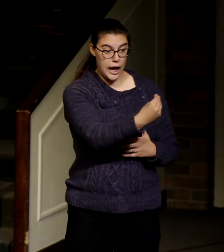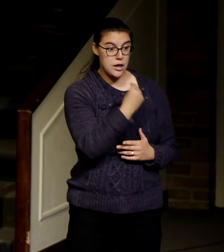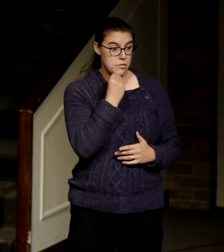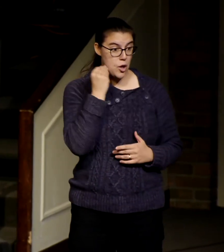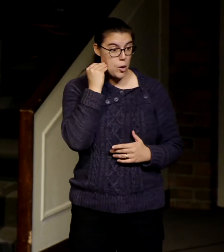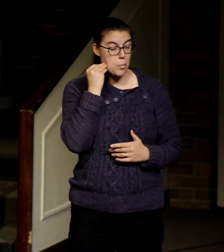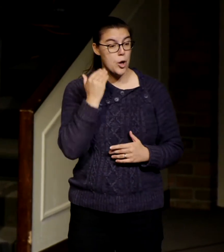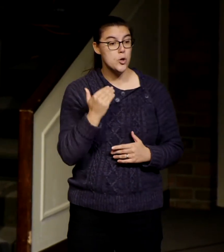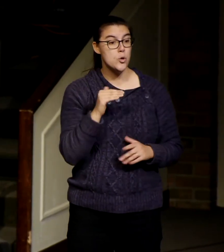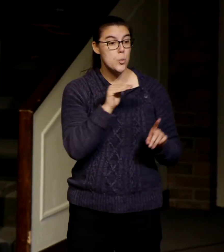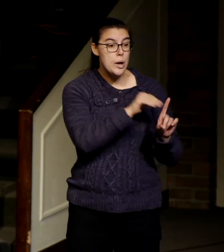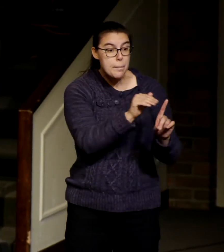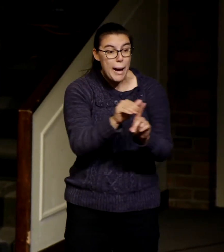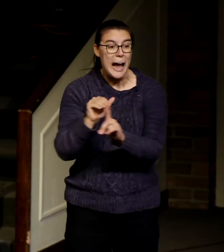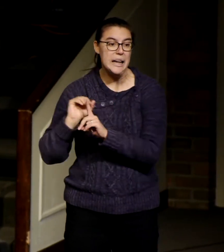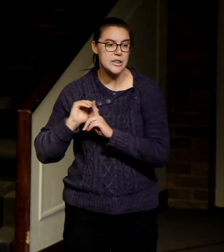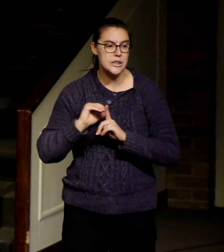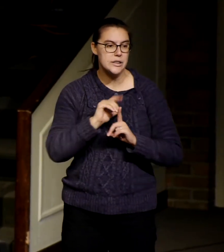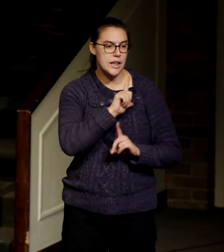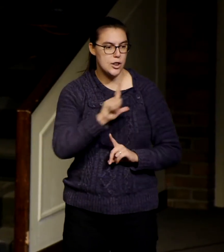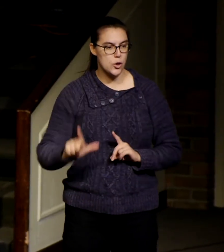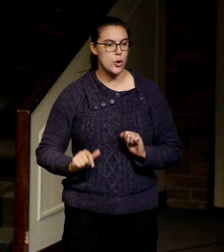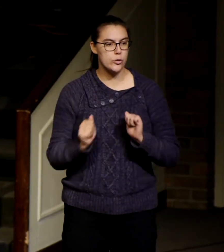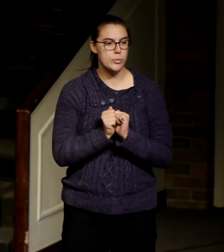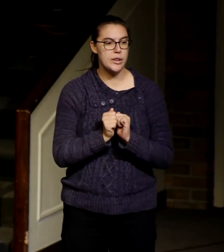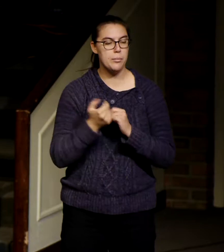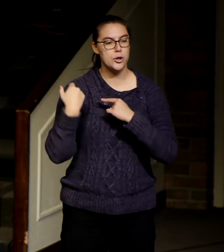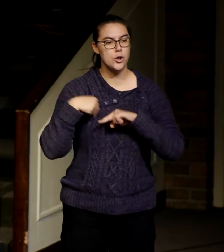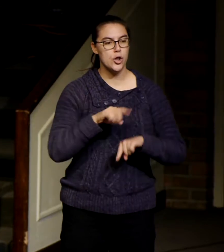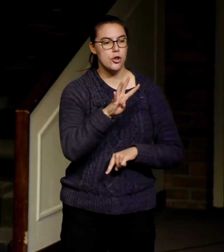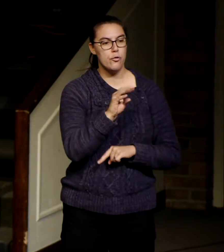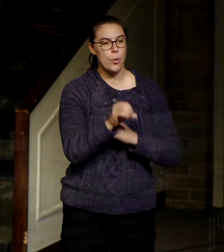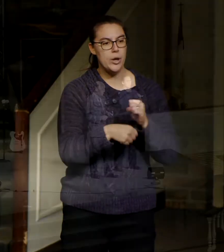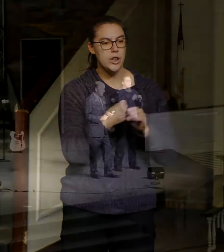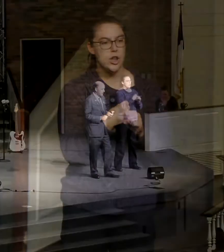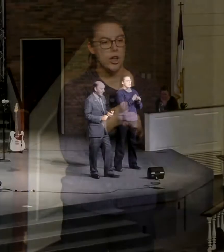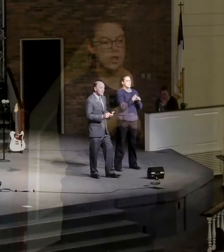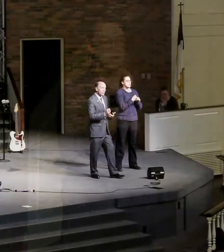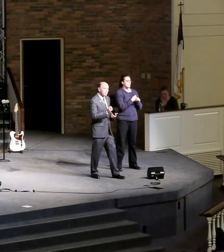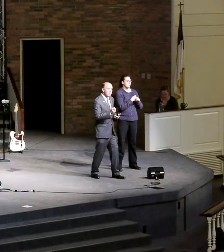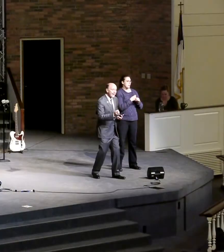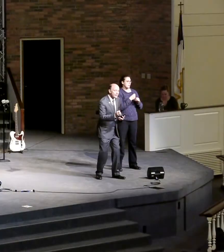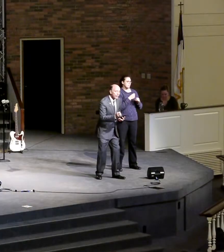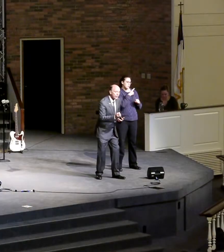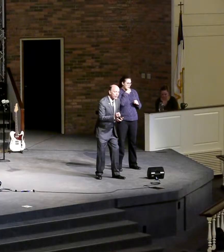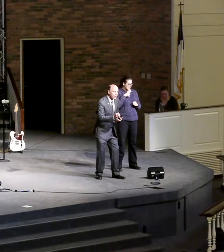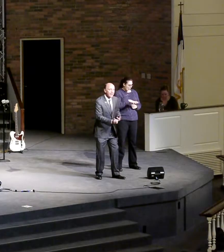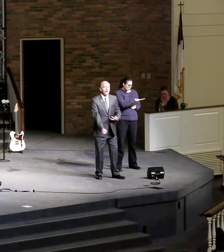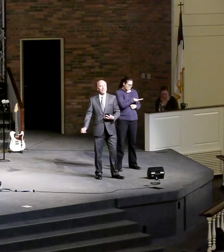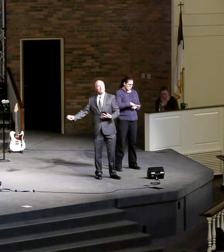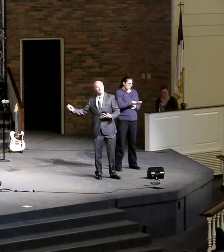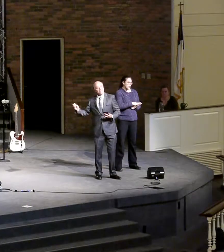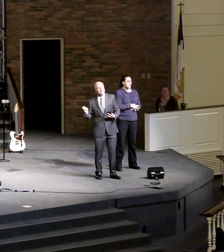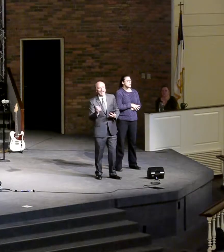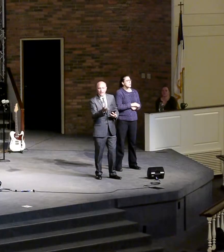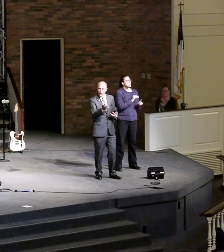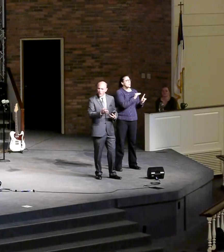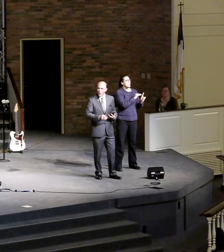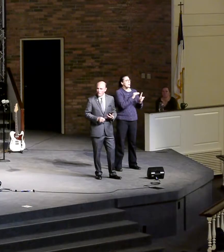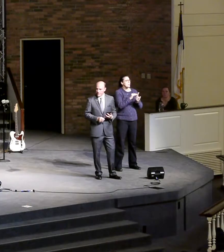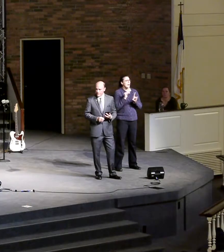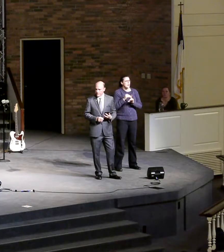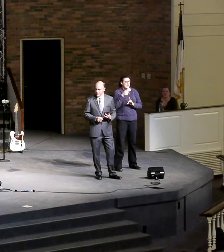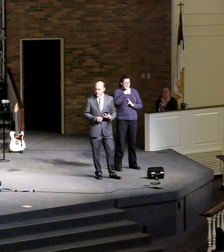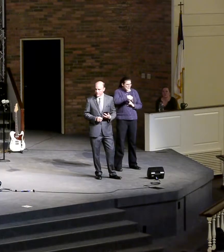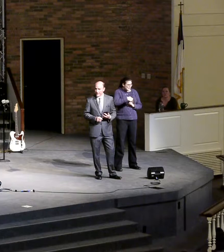as a reminder of how the Lord was with them during their 40 years of wandering. It's a reminder that this is not our